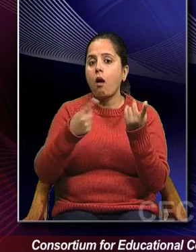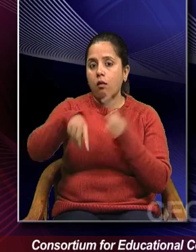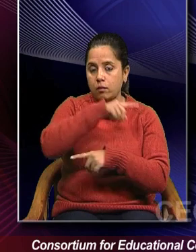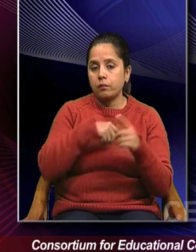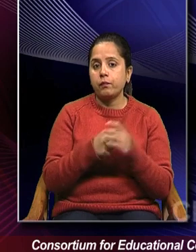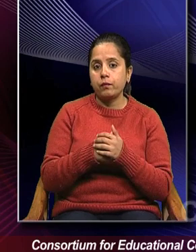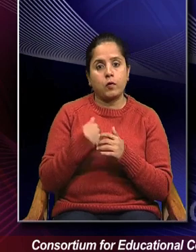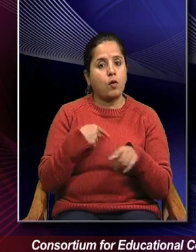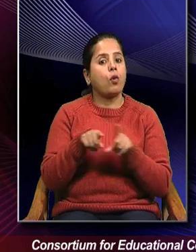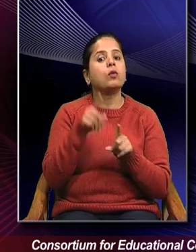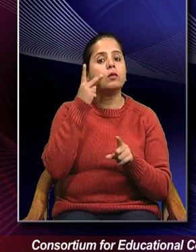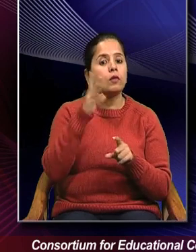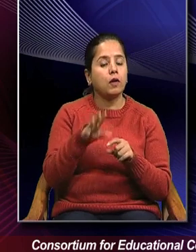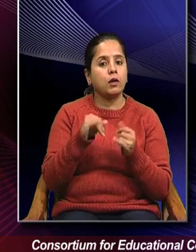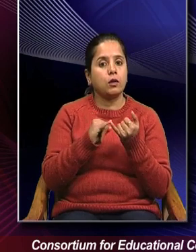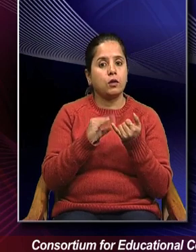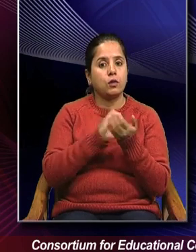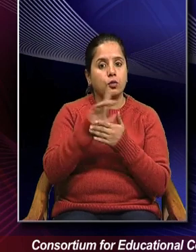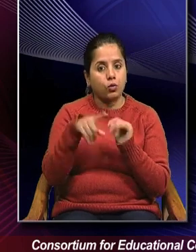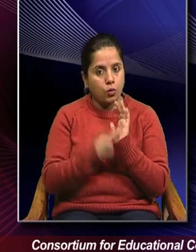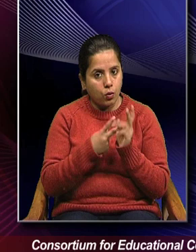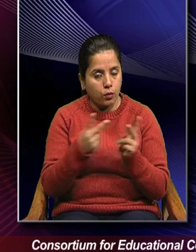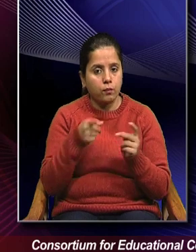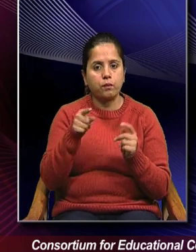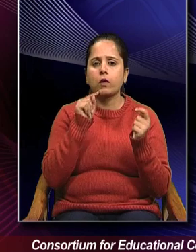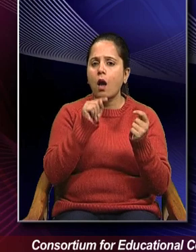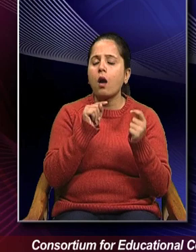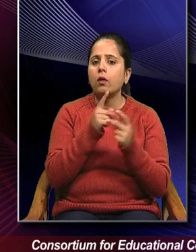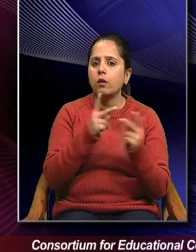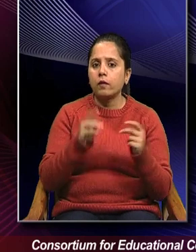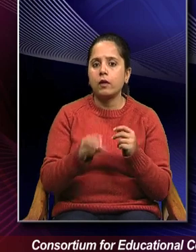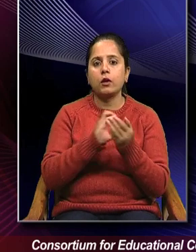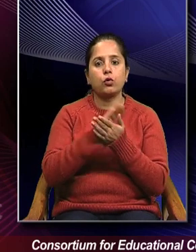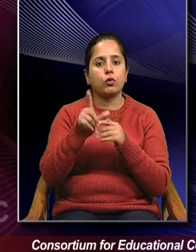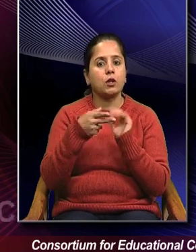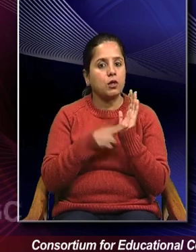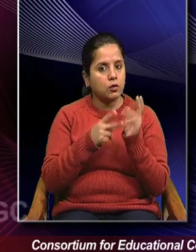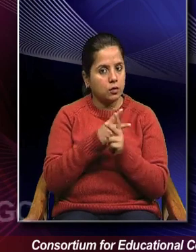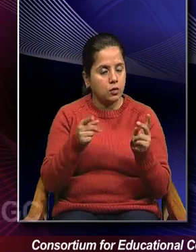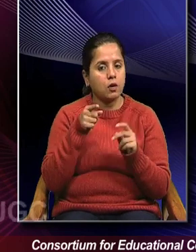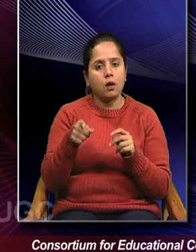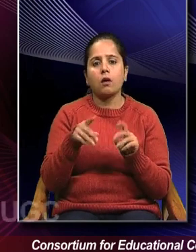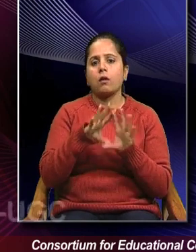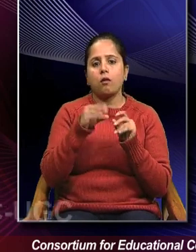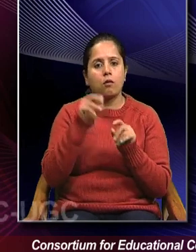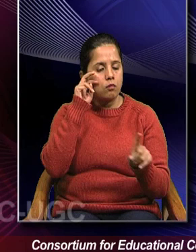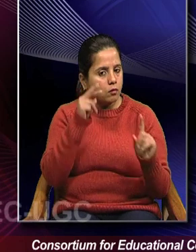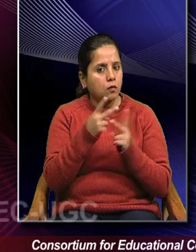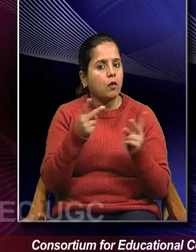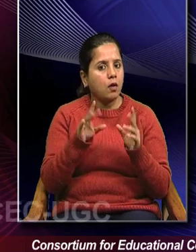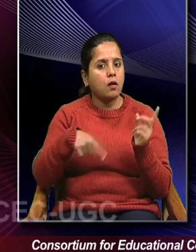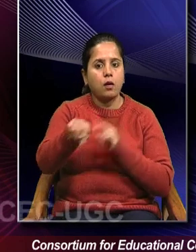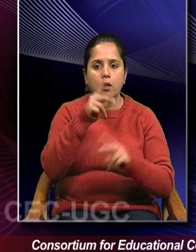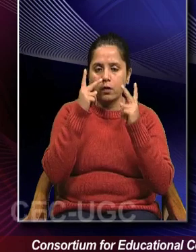And we also see scholars like Doyle, they have in a way argued that Christendom is also proper perspective from which to